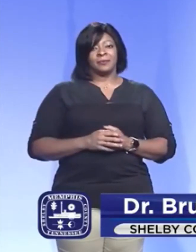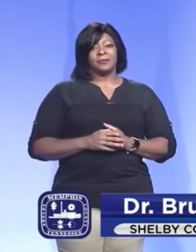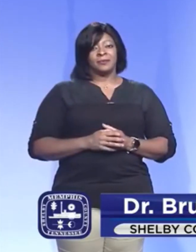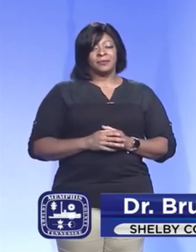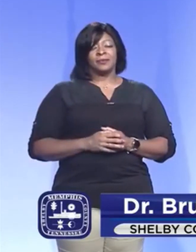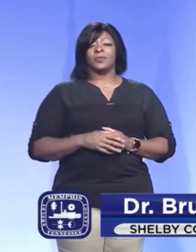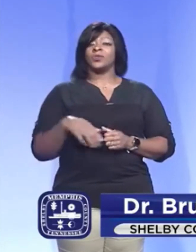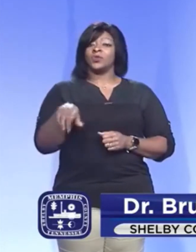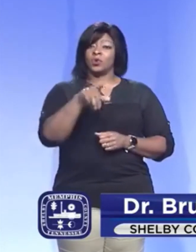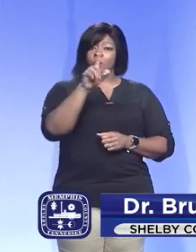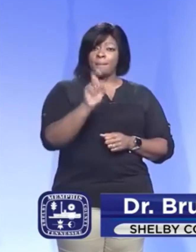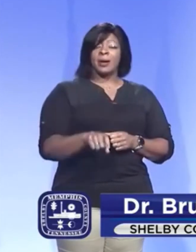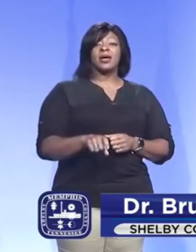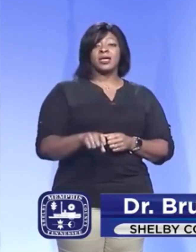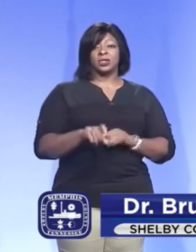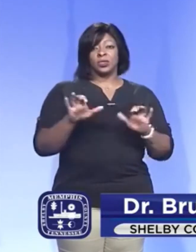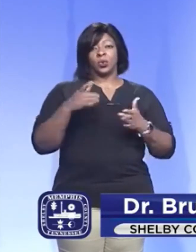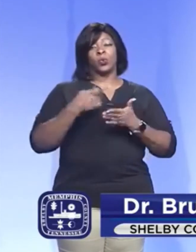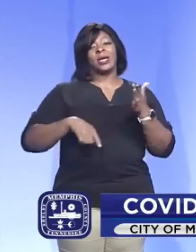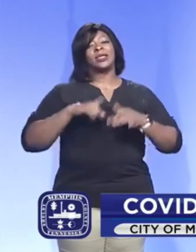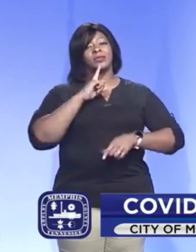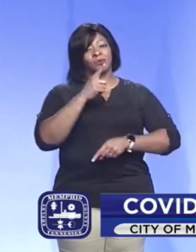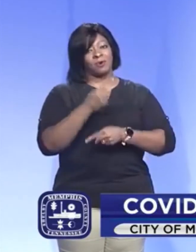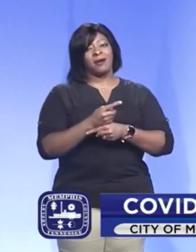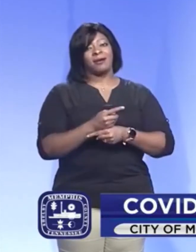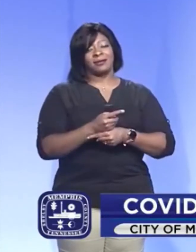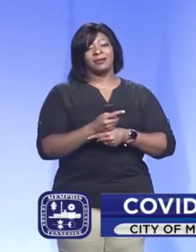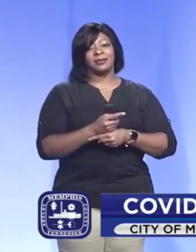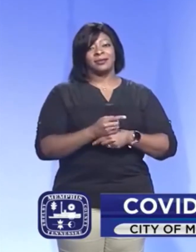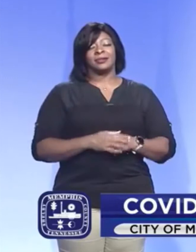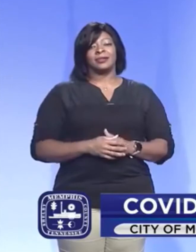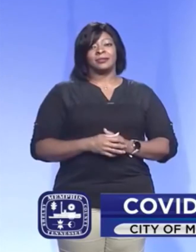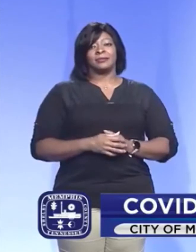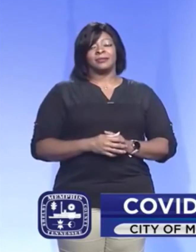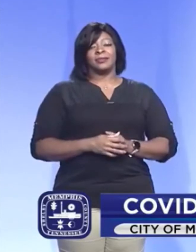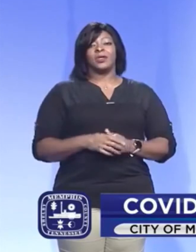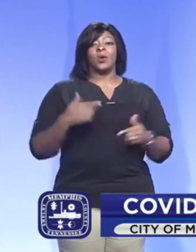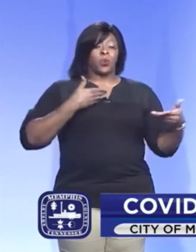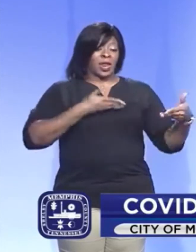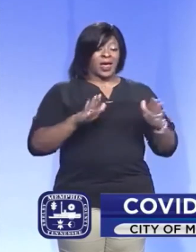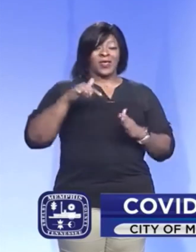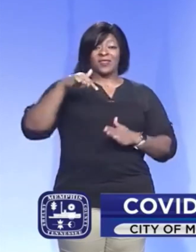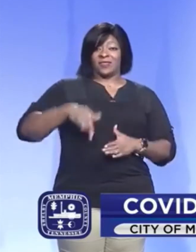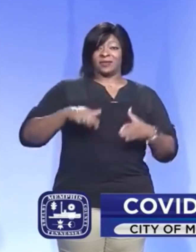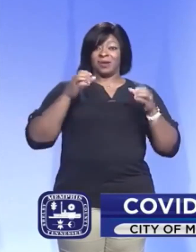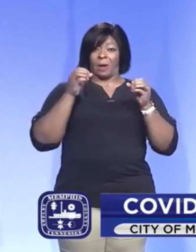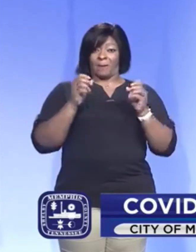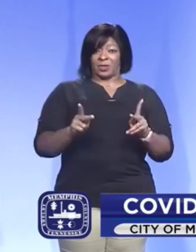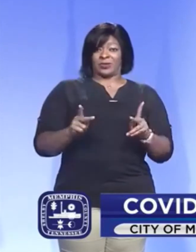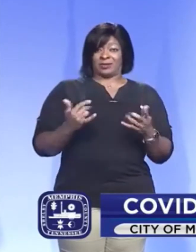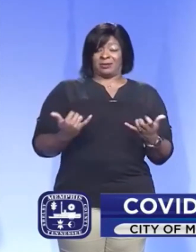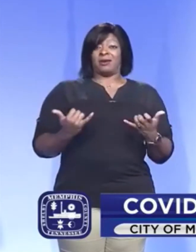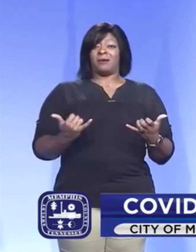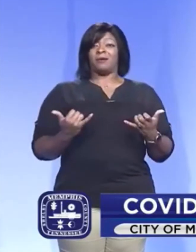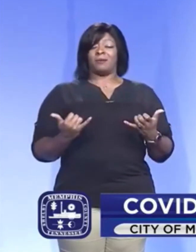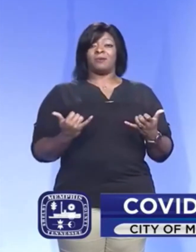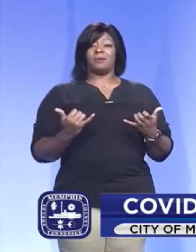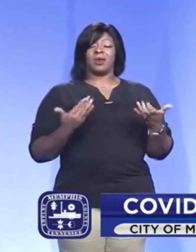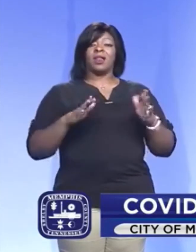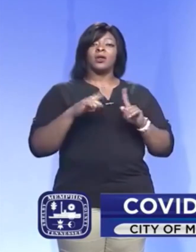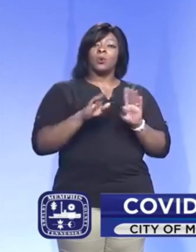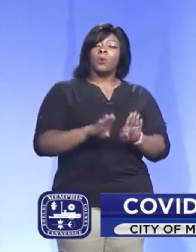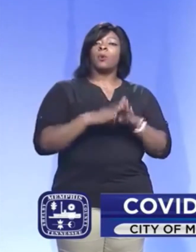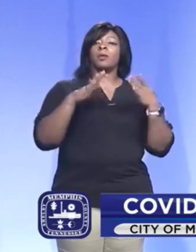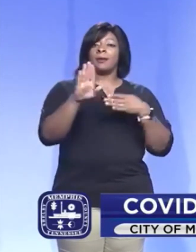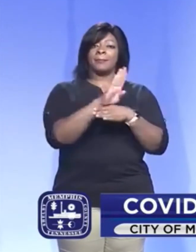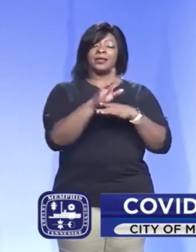You must do what's right. We're allowing an opportunity to allow you to open,